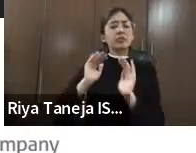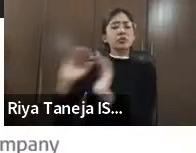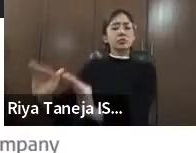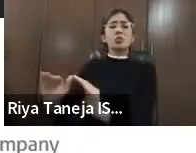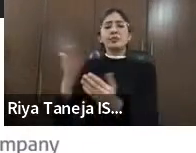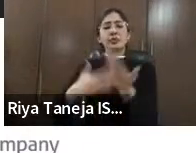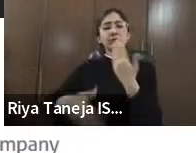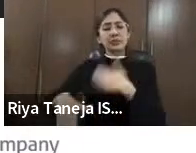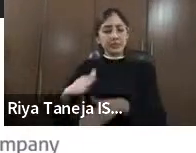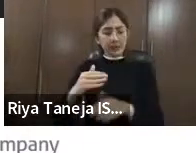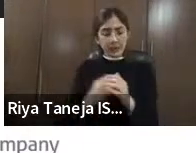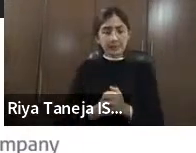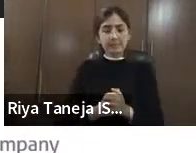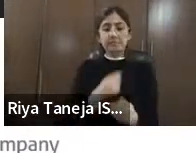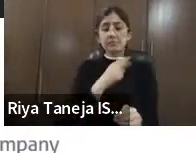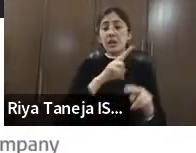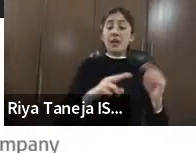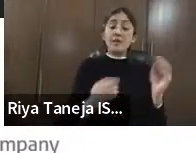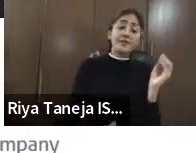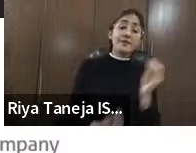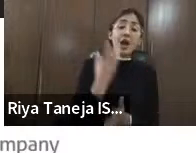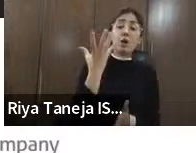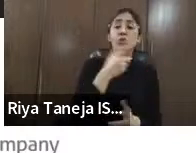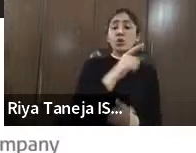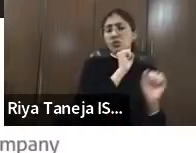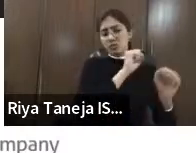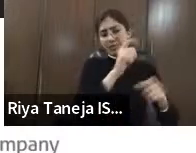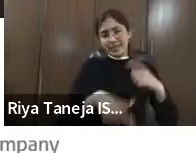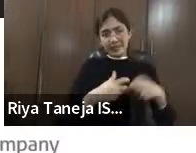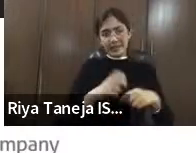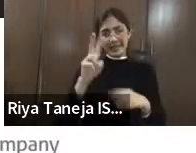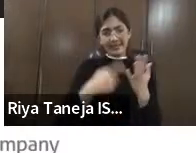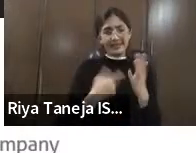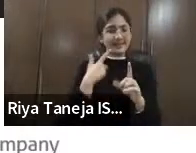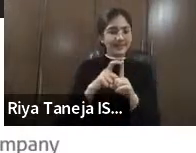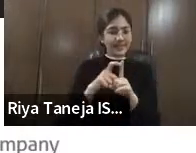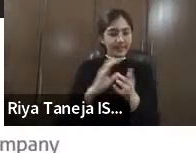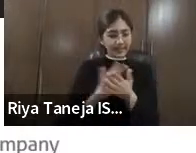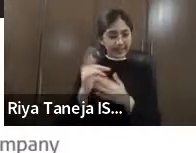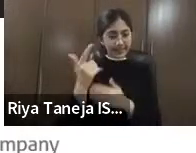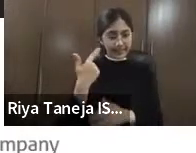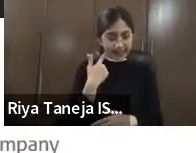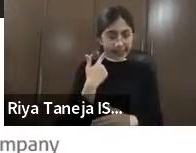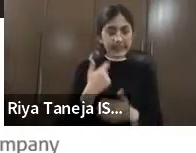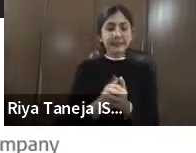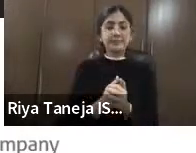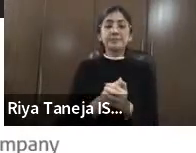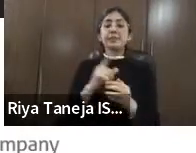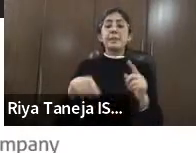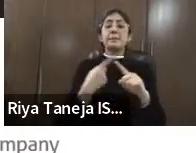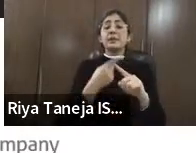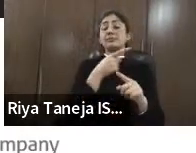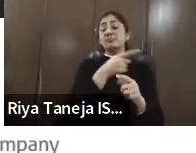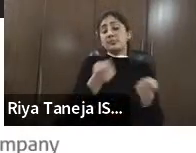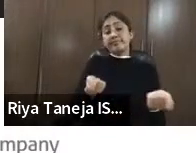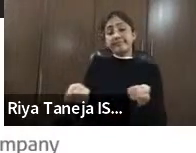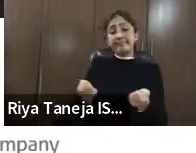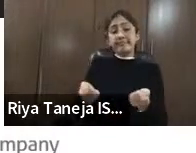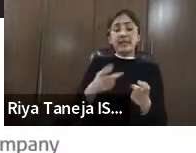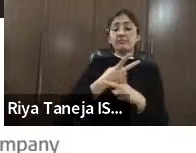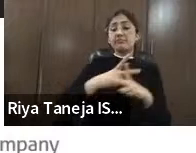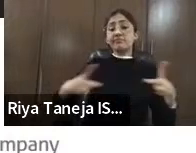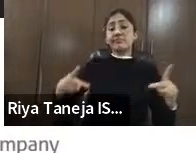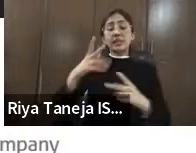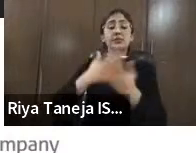is the founder secretary of Vriddhi Training Cum Production Center, and SHG owned and managed by differently